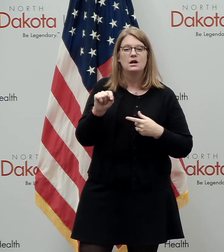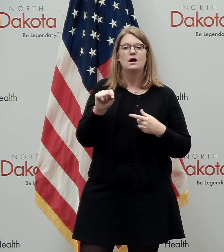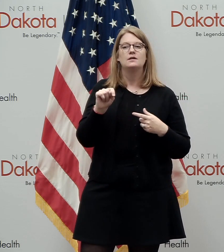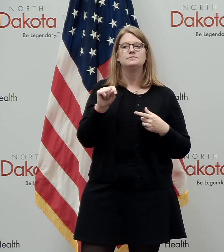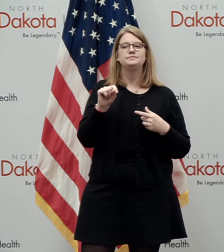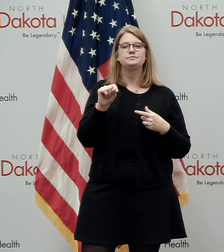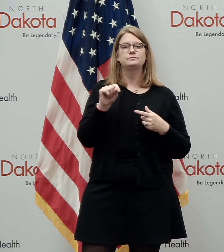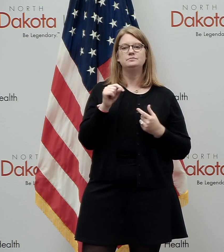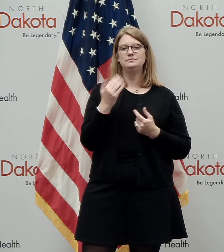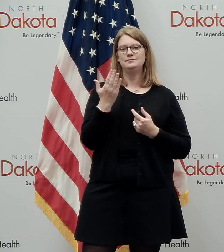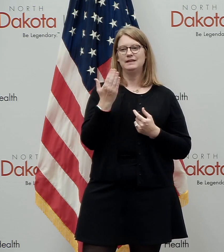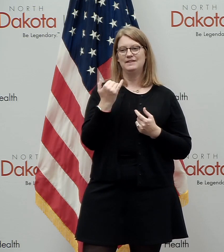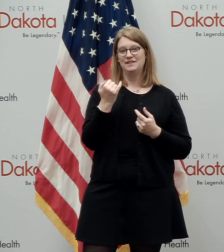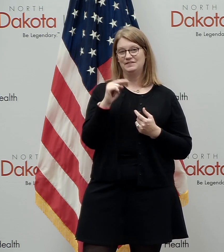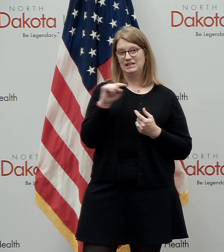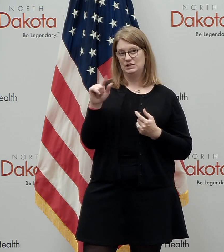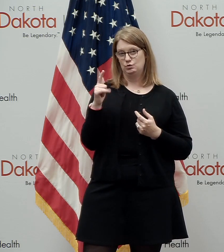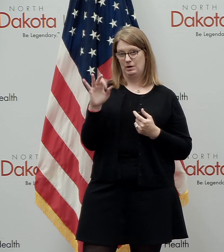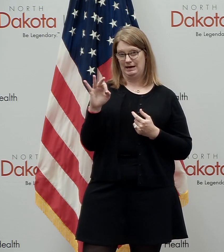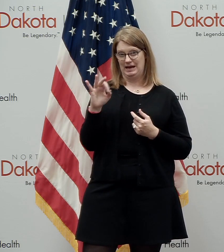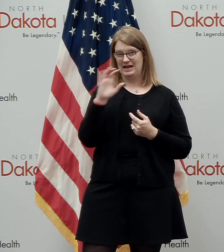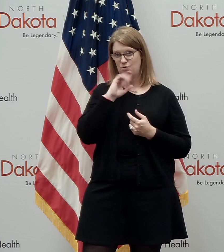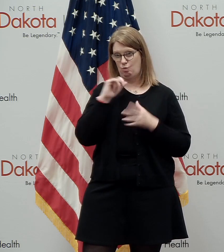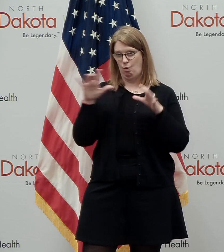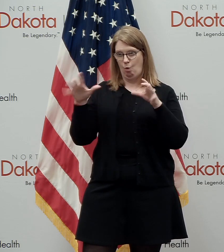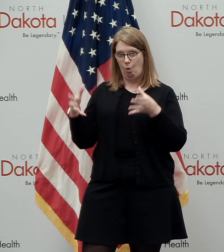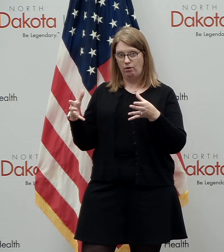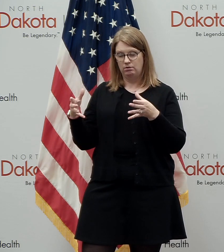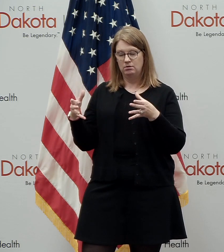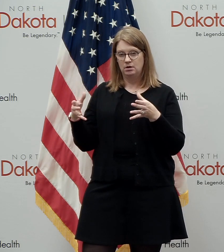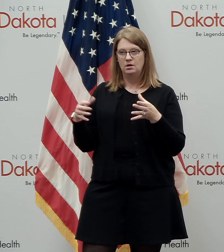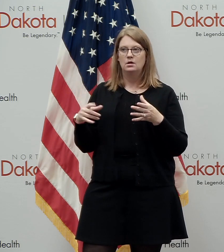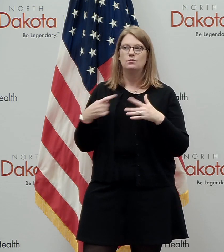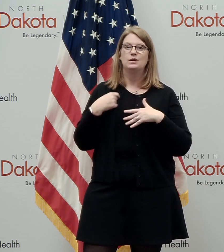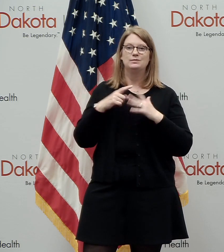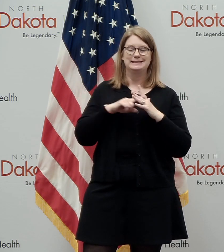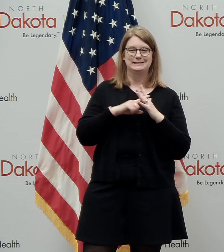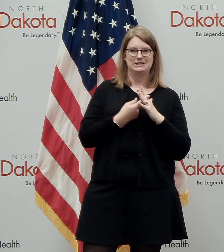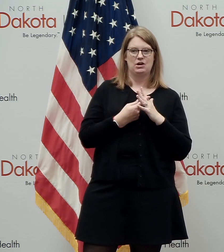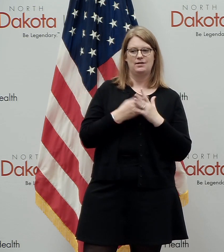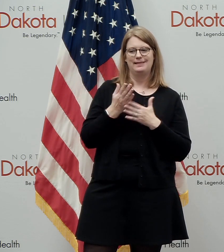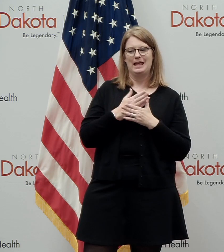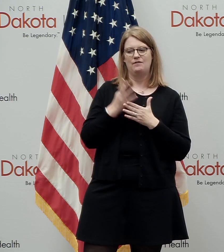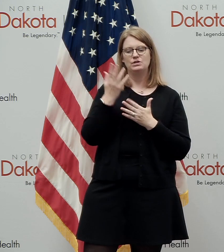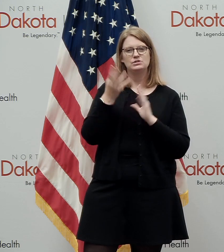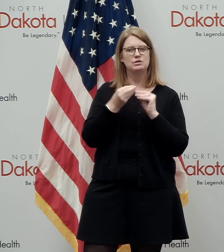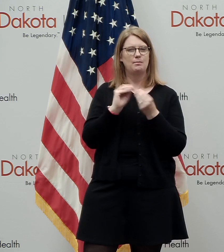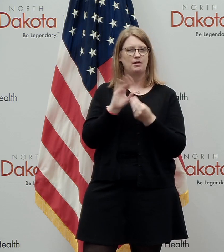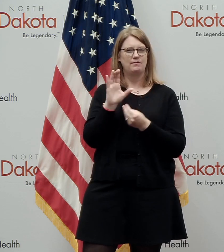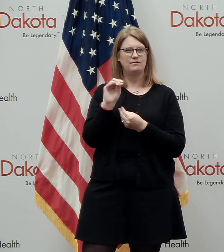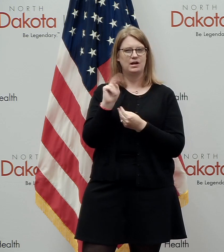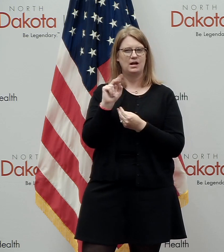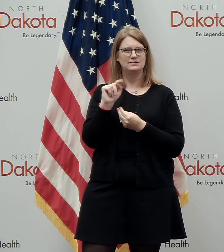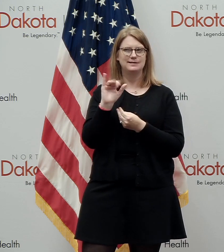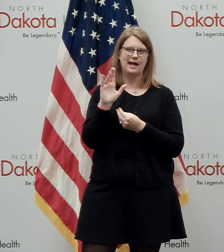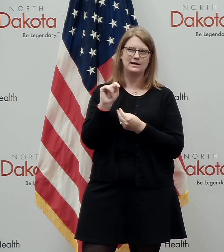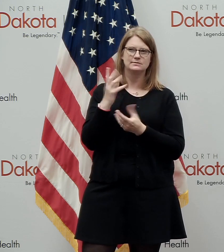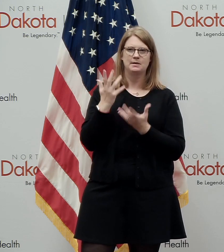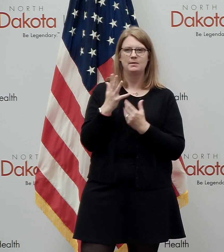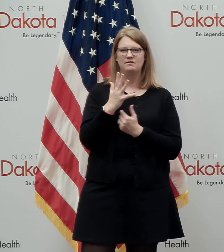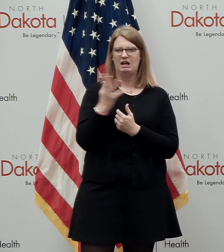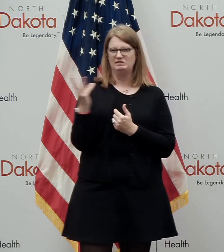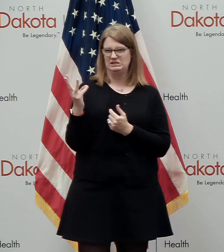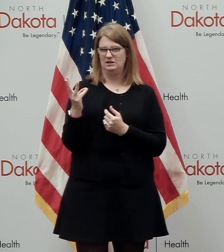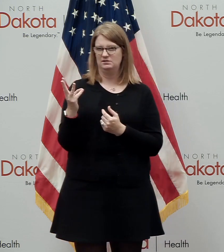the 15 to 29-year-old, when we started this thing out, the average number of contacts someone might have had might have been like 5 or